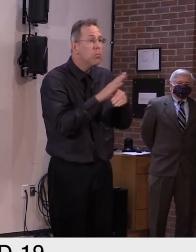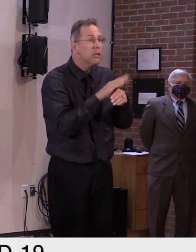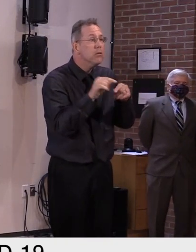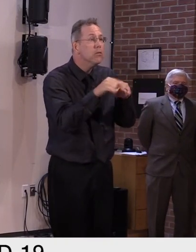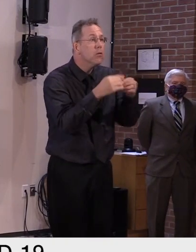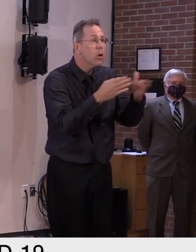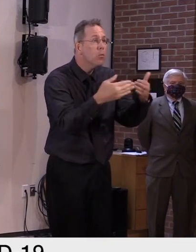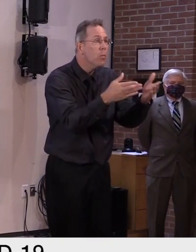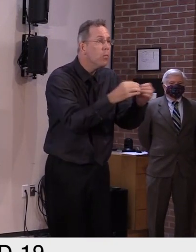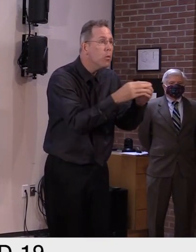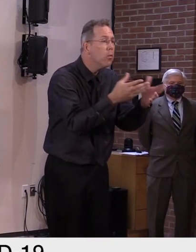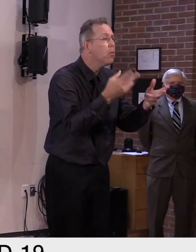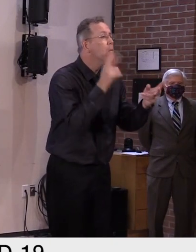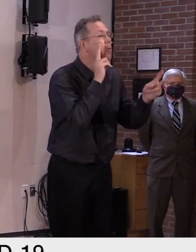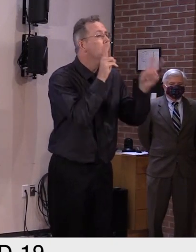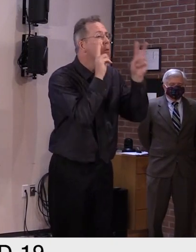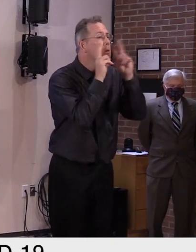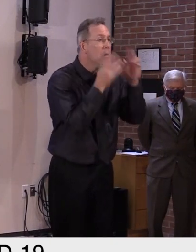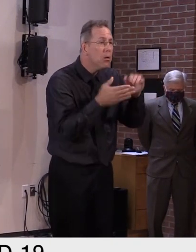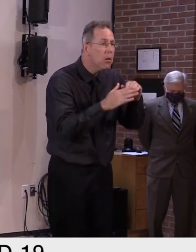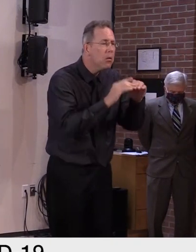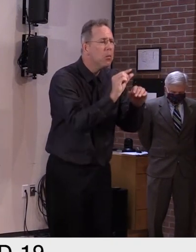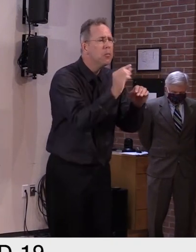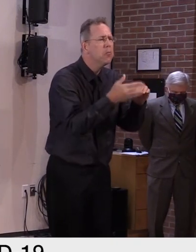Ed Barber, Newport Daily Express.